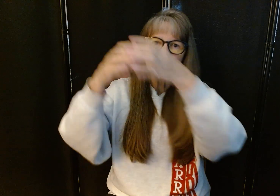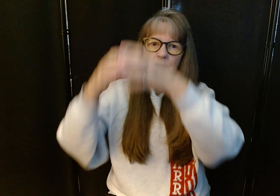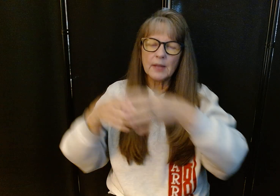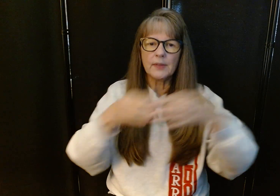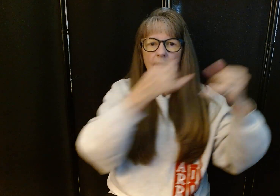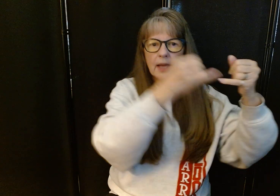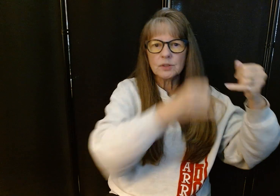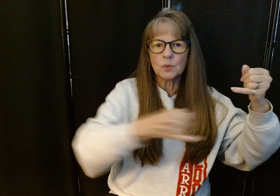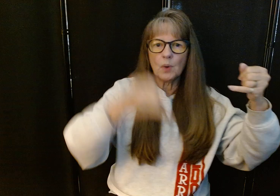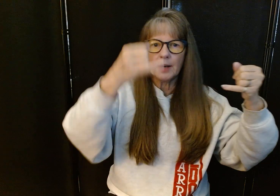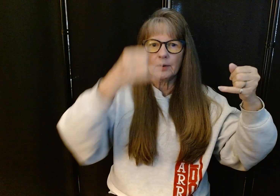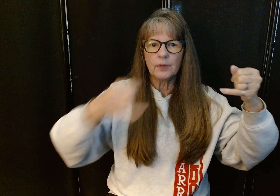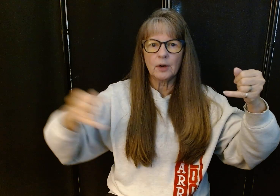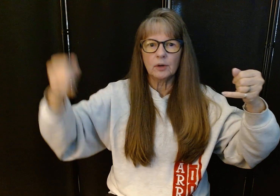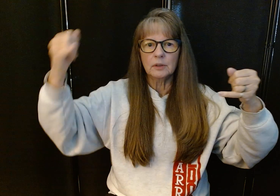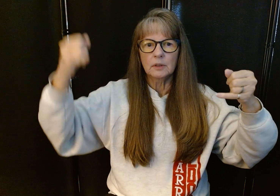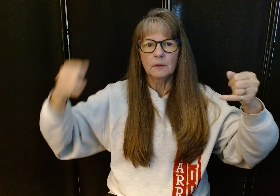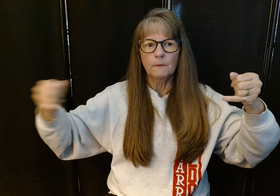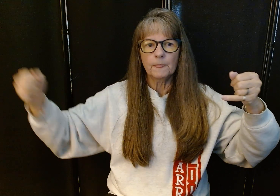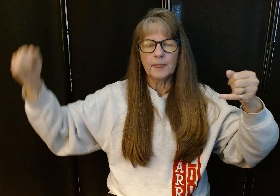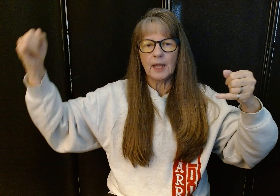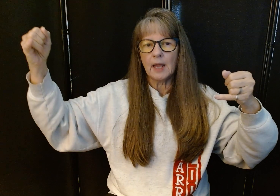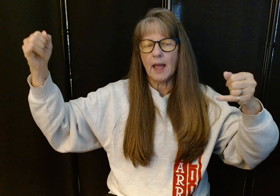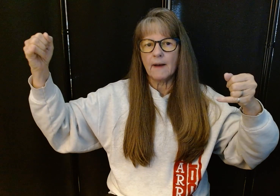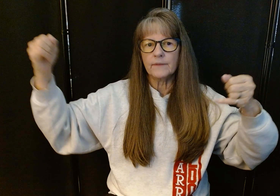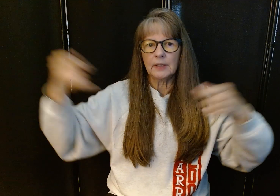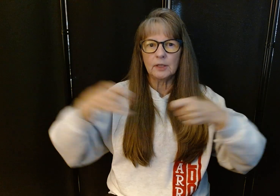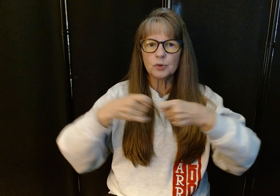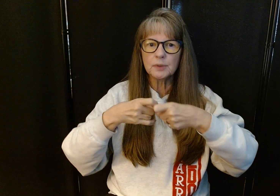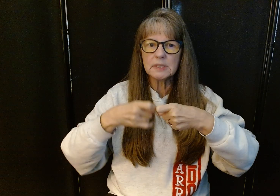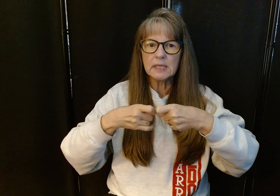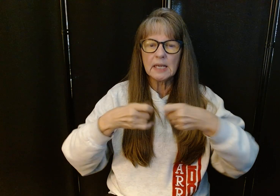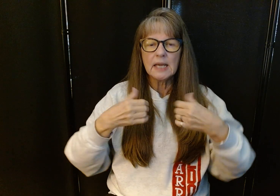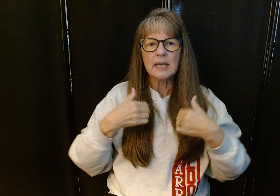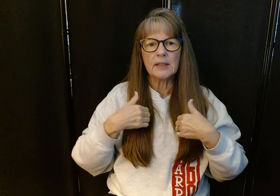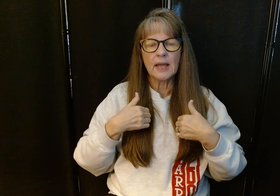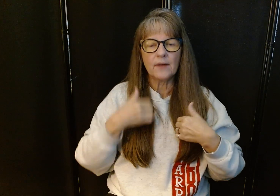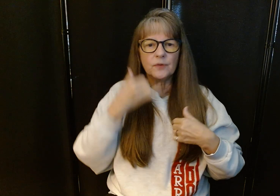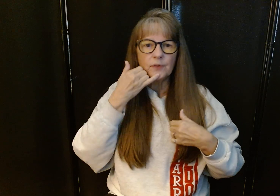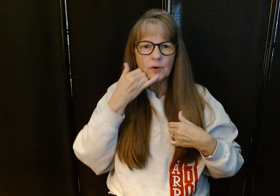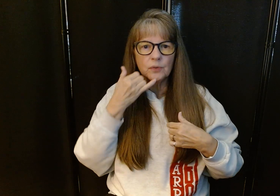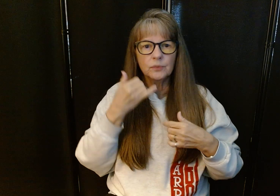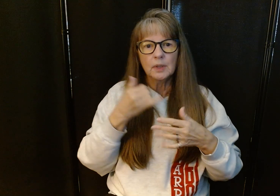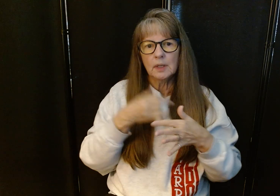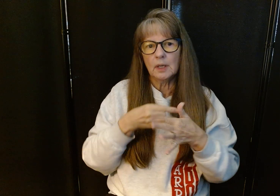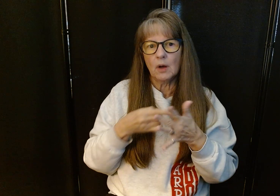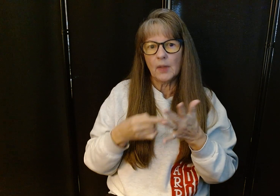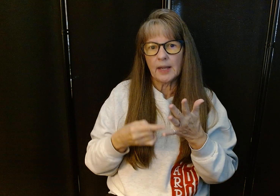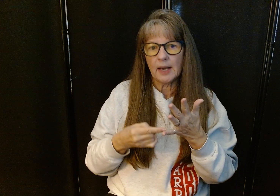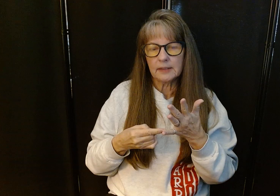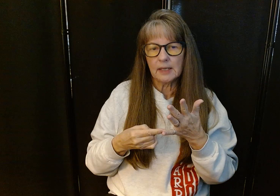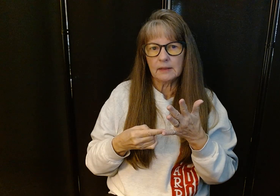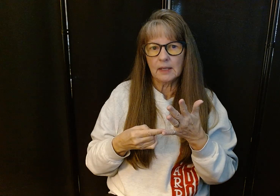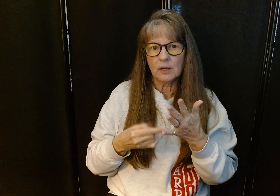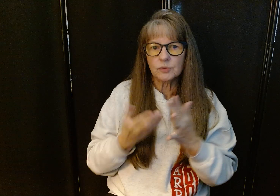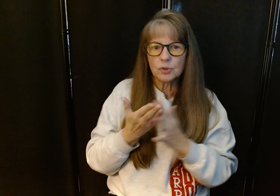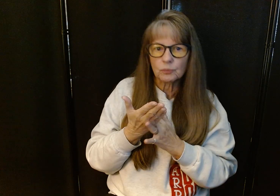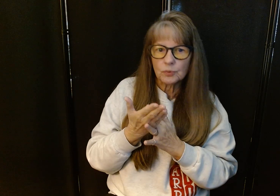and then it has the wire there. They have electricity and they have the phone and all that kind of thing that goes through